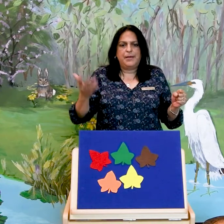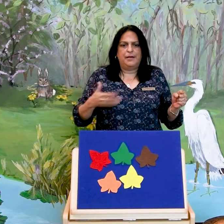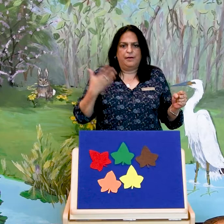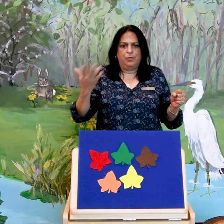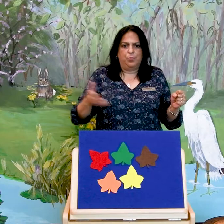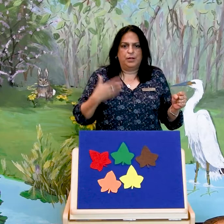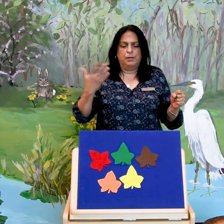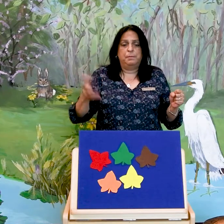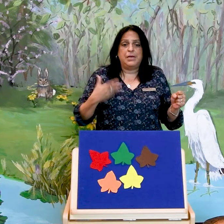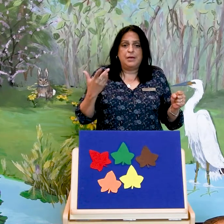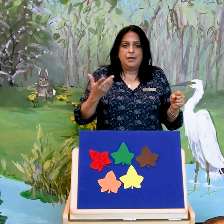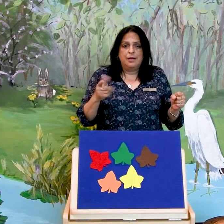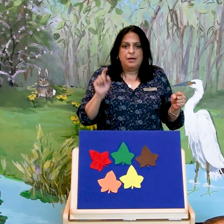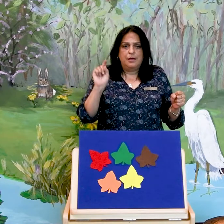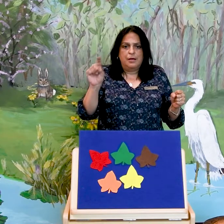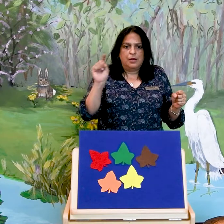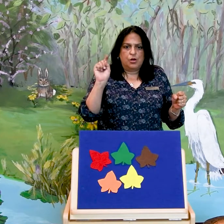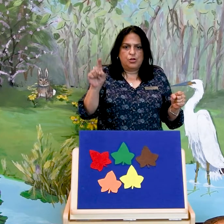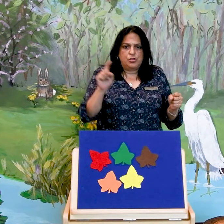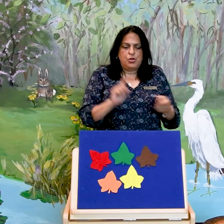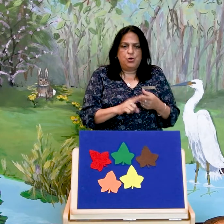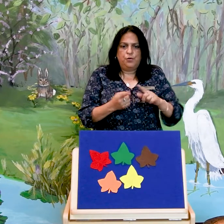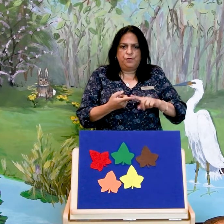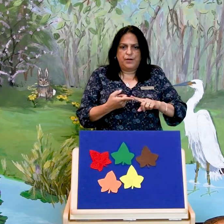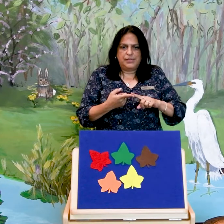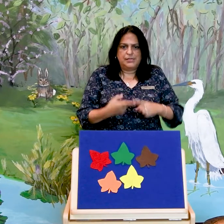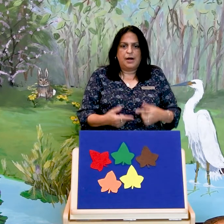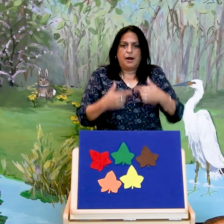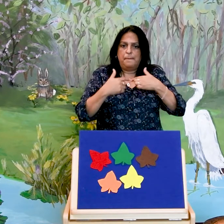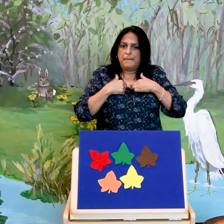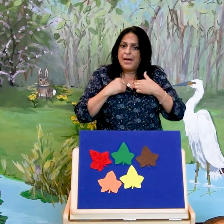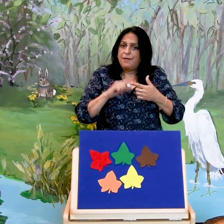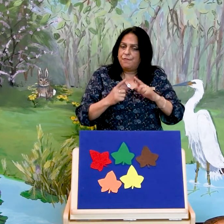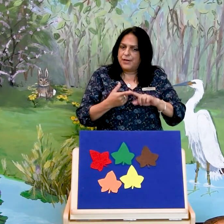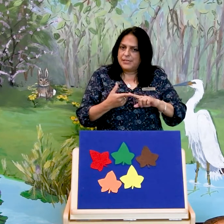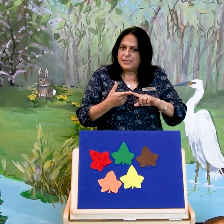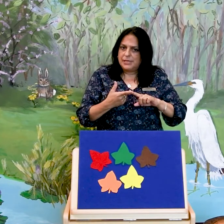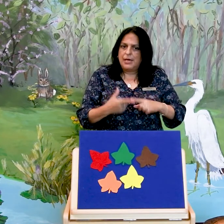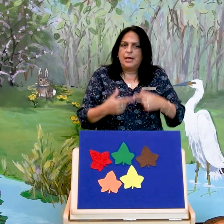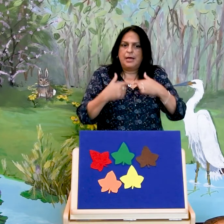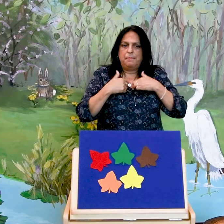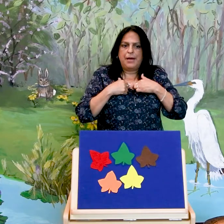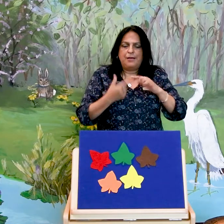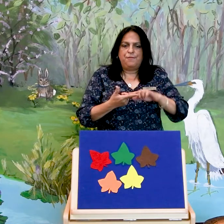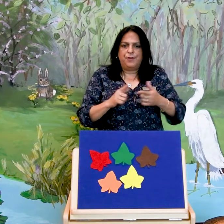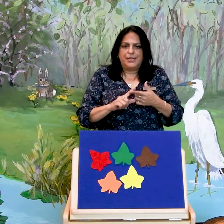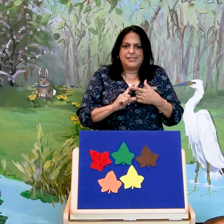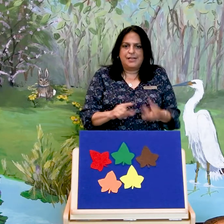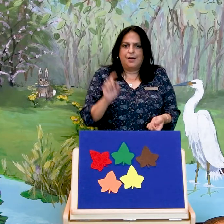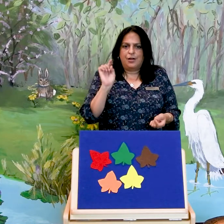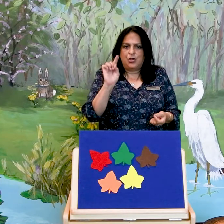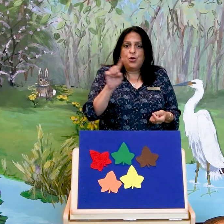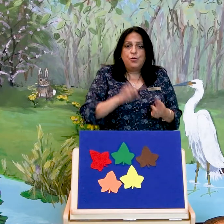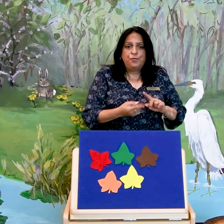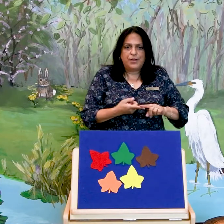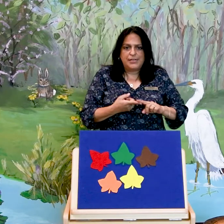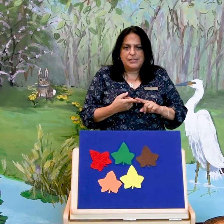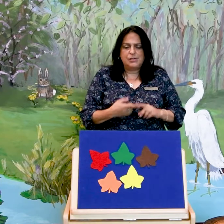happier we'll be. 'Cause your friends are my friends and my friends are your friends. Oh,